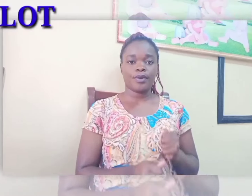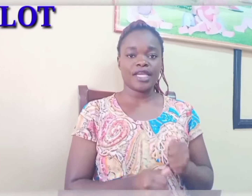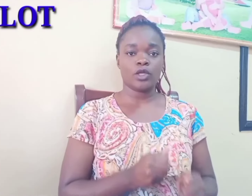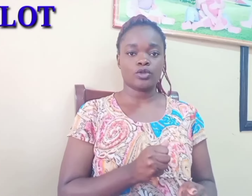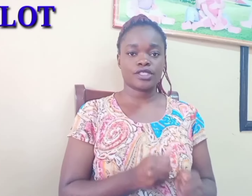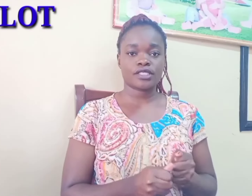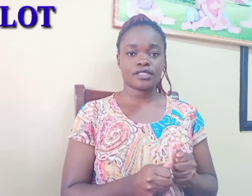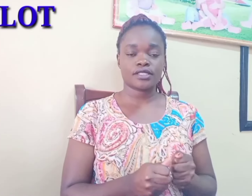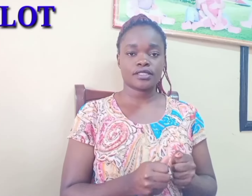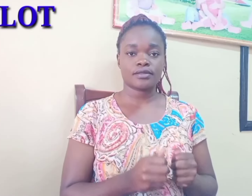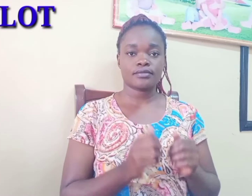Pilot,